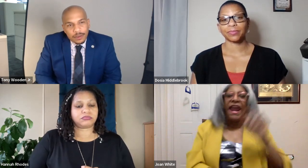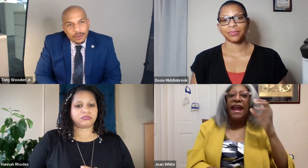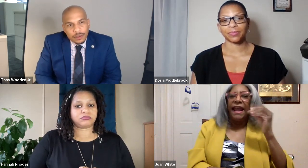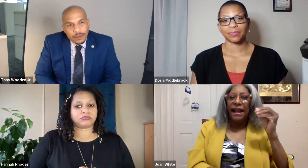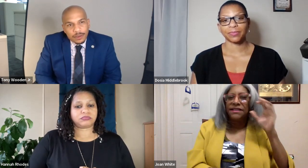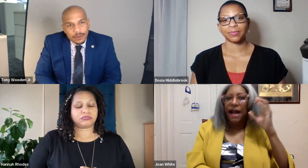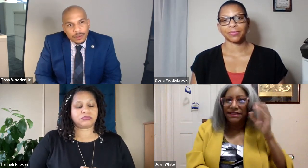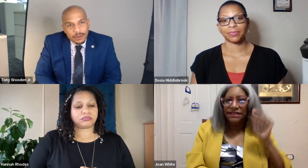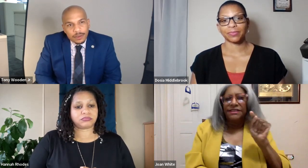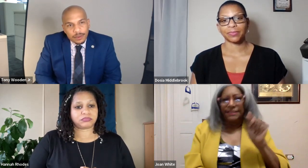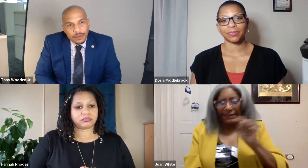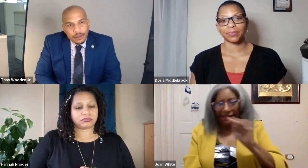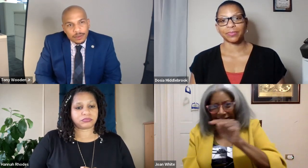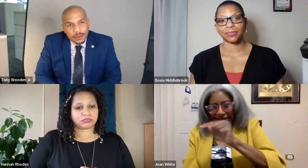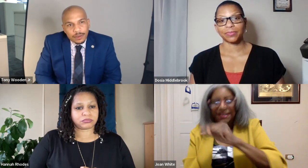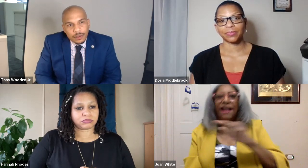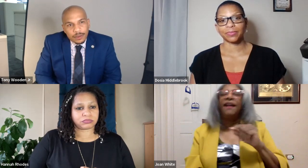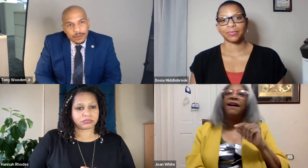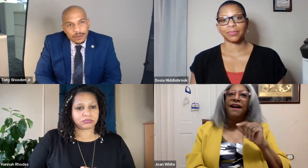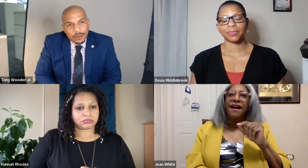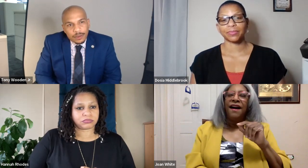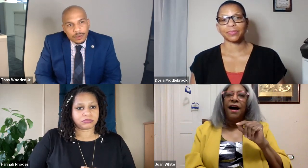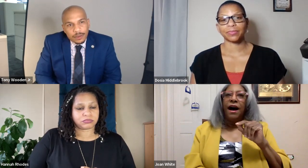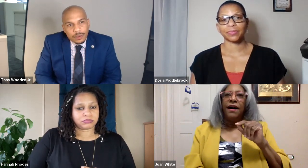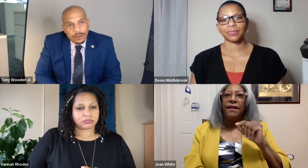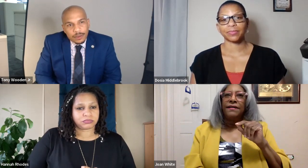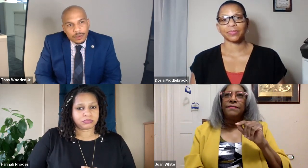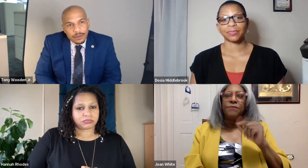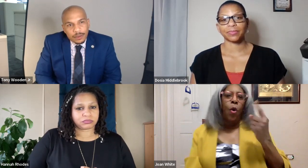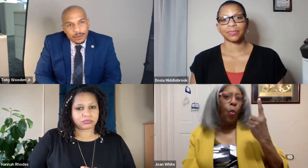my great grandmother's sisters and cousins when I was young.